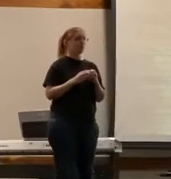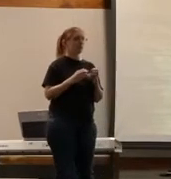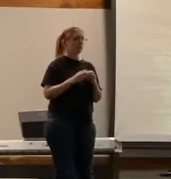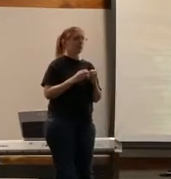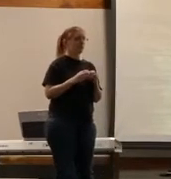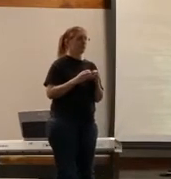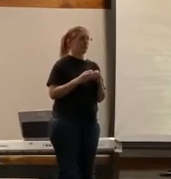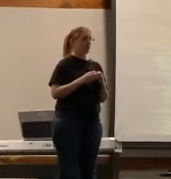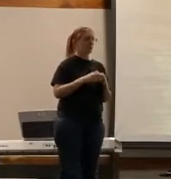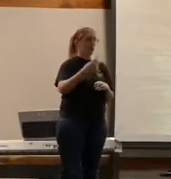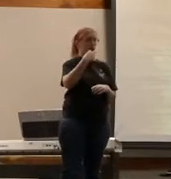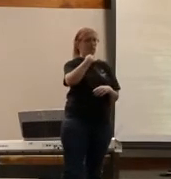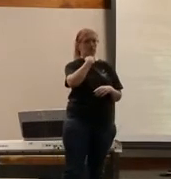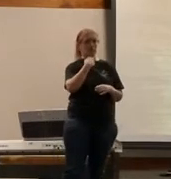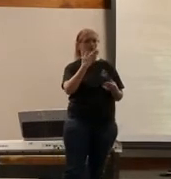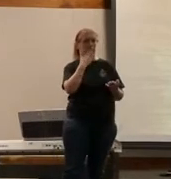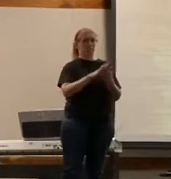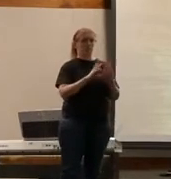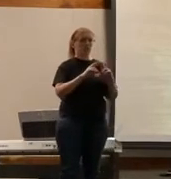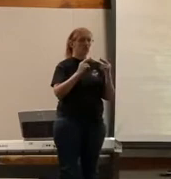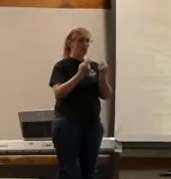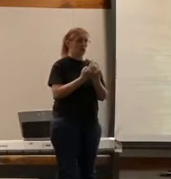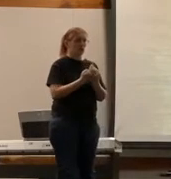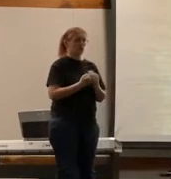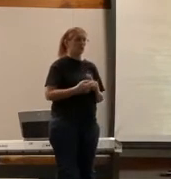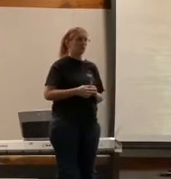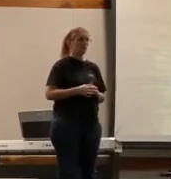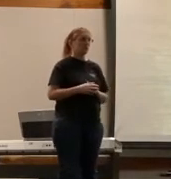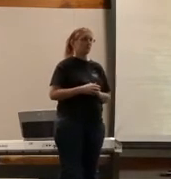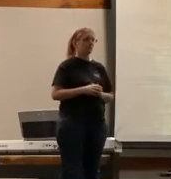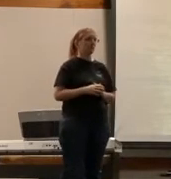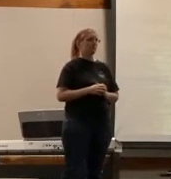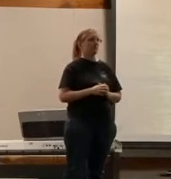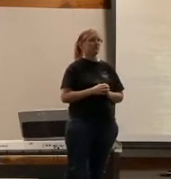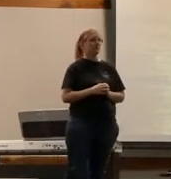How about stuck in bad relationships?